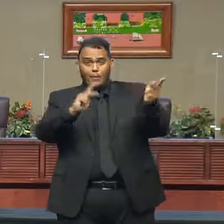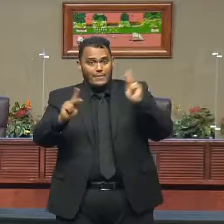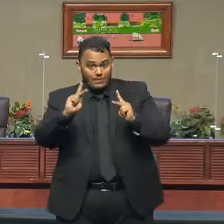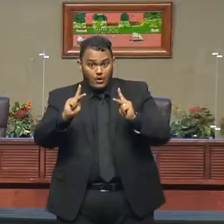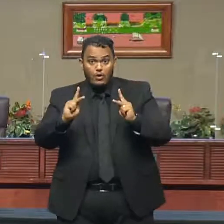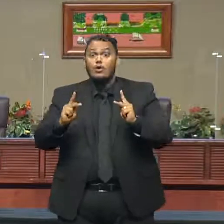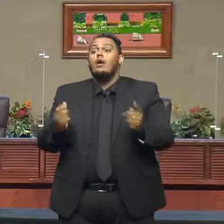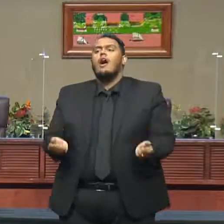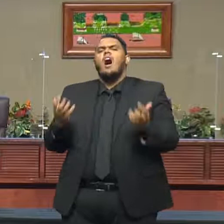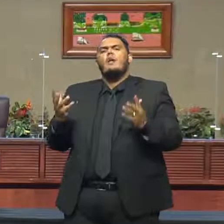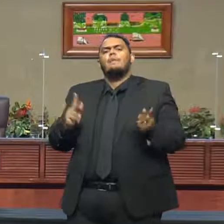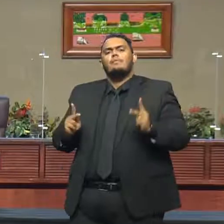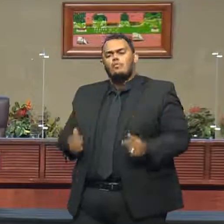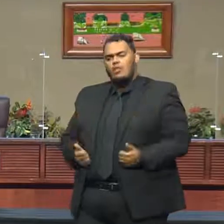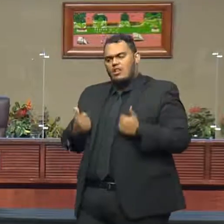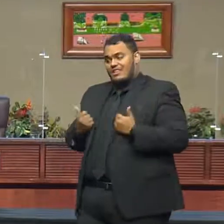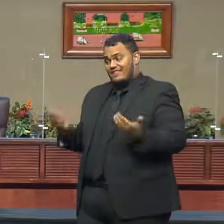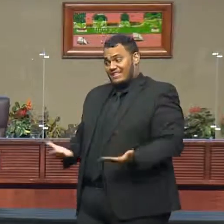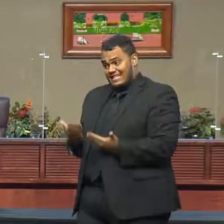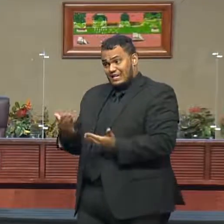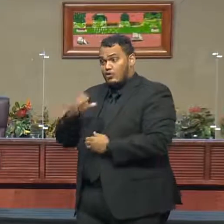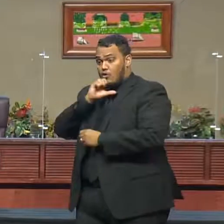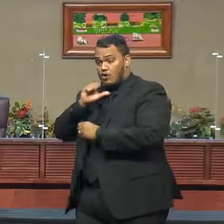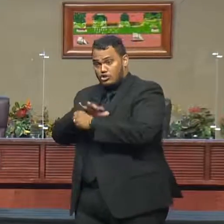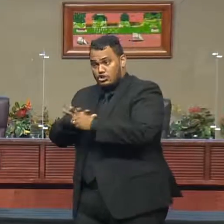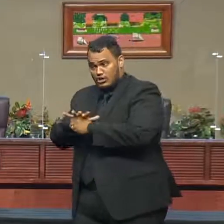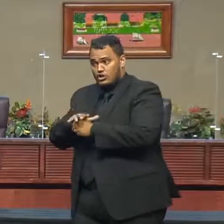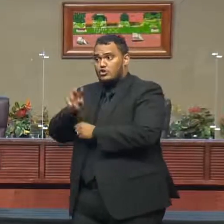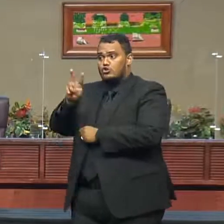more than one doses is